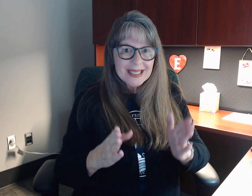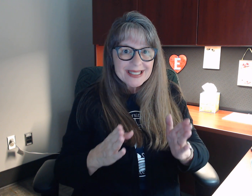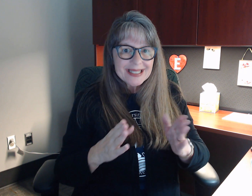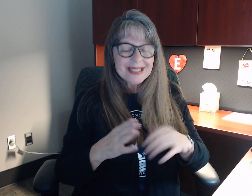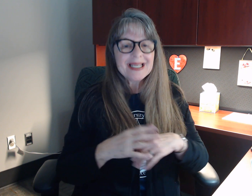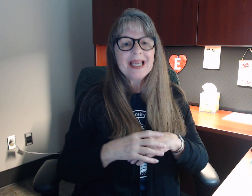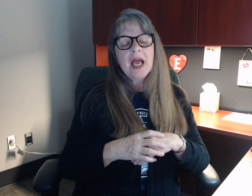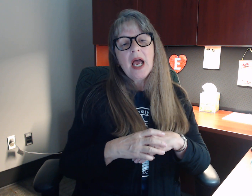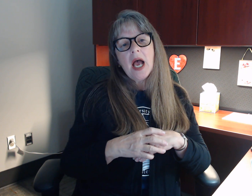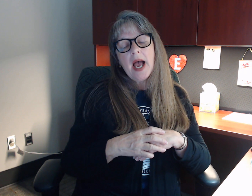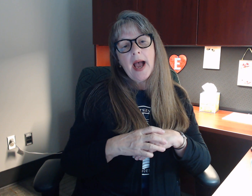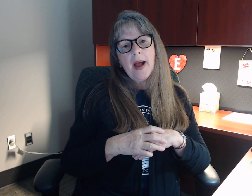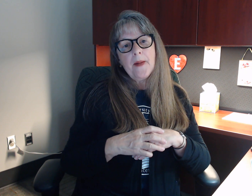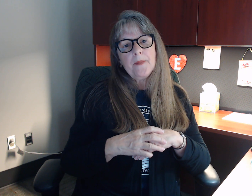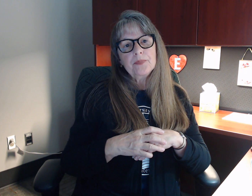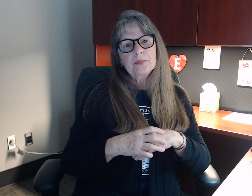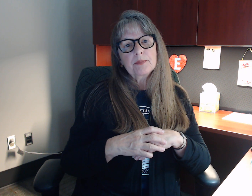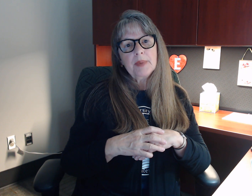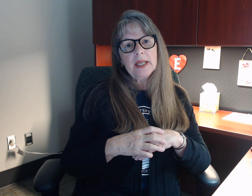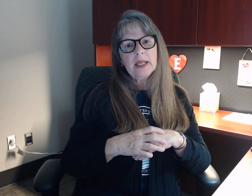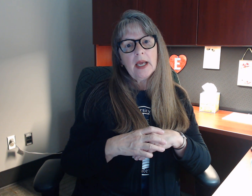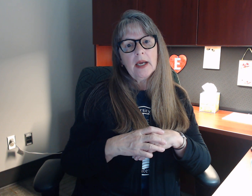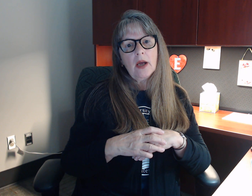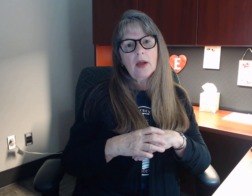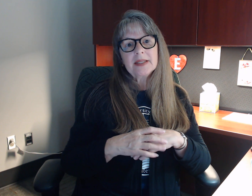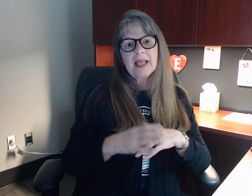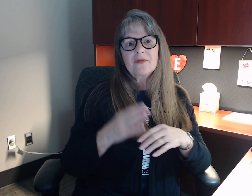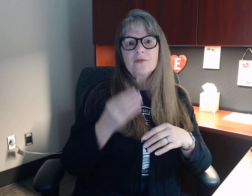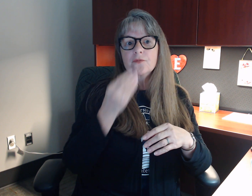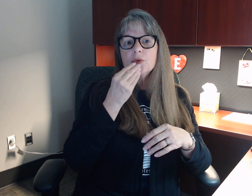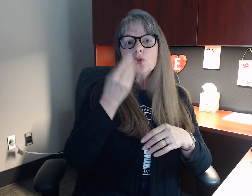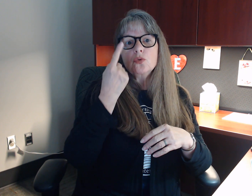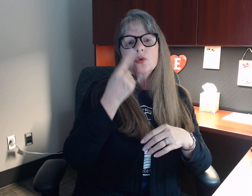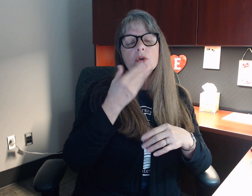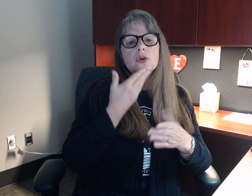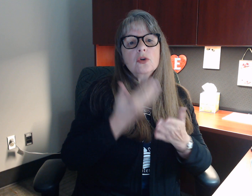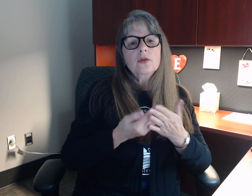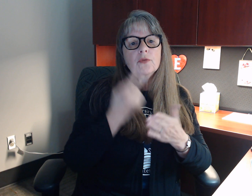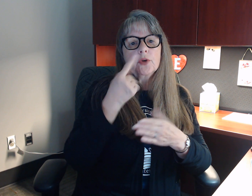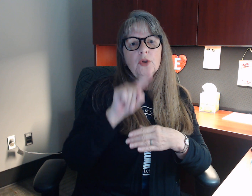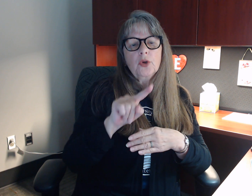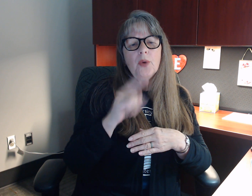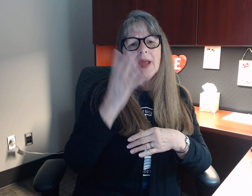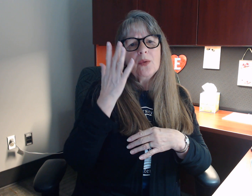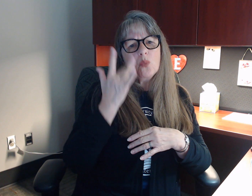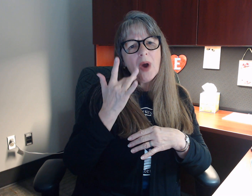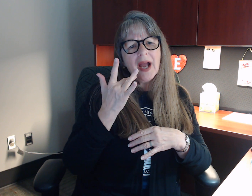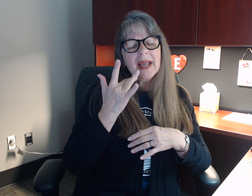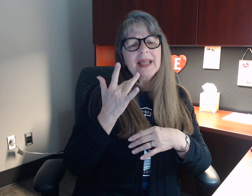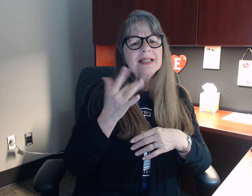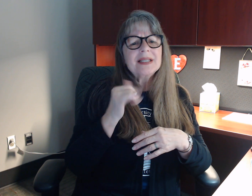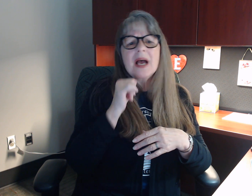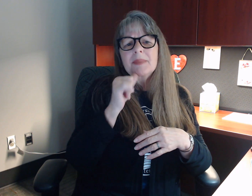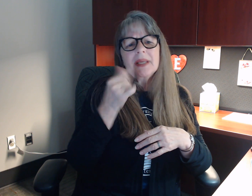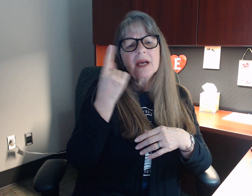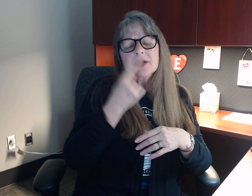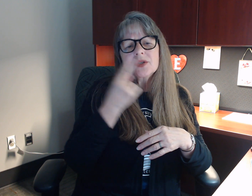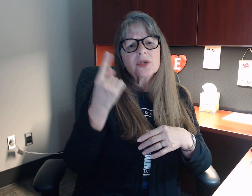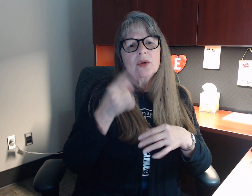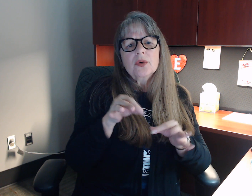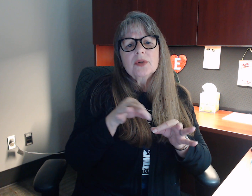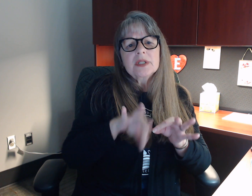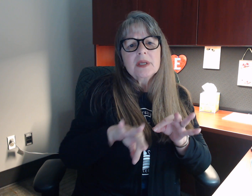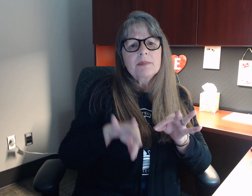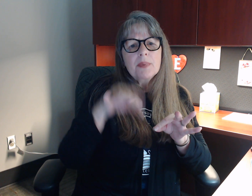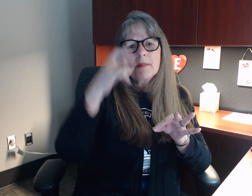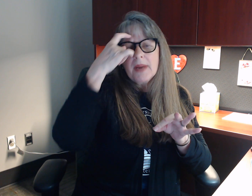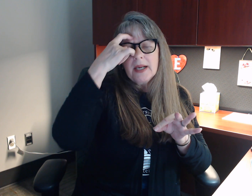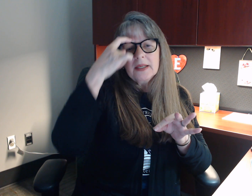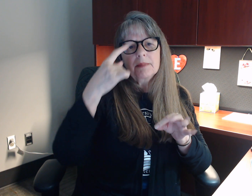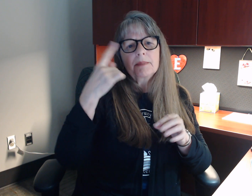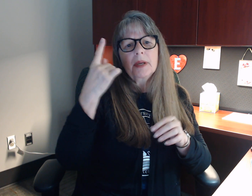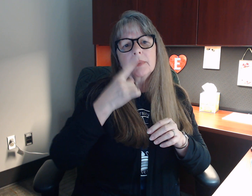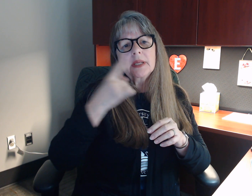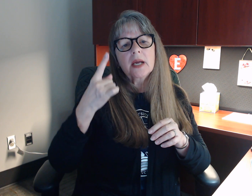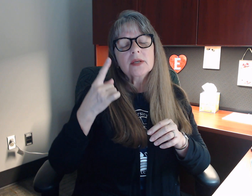nutritionist. But I'd say food good for you. And why? It's not because they're simple-minded, but because